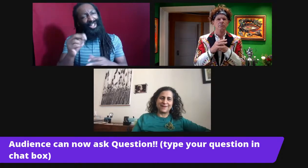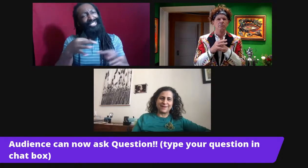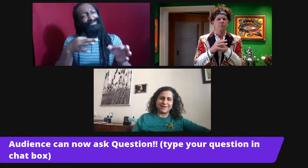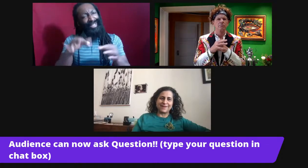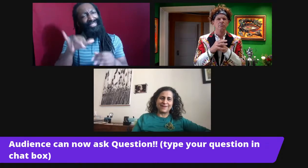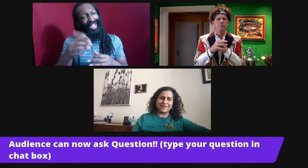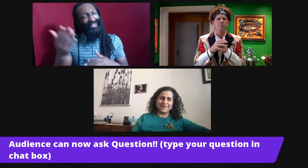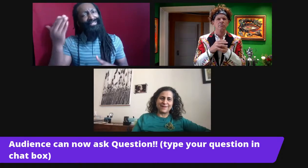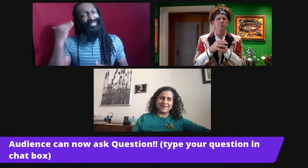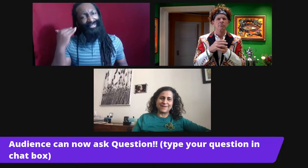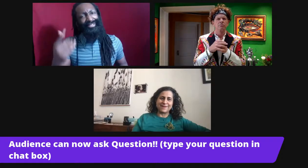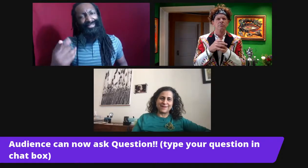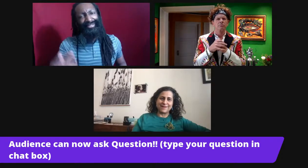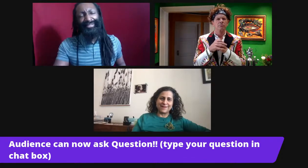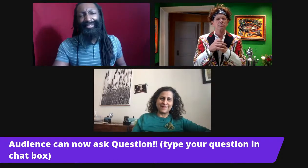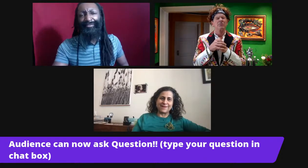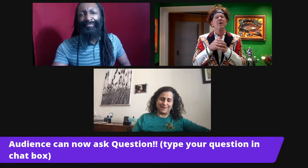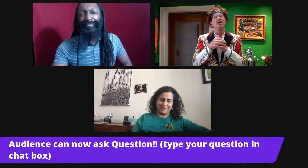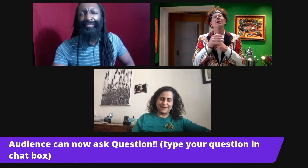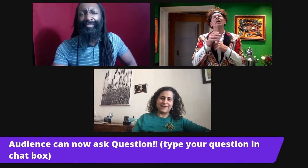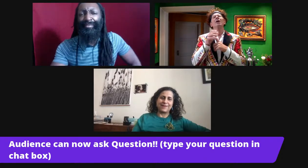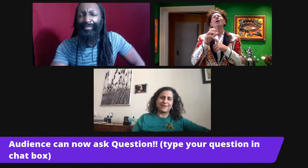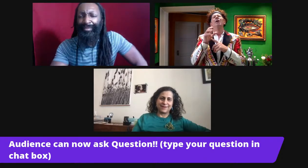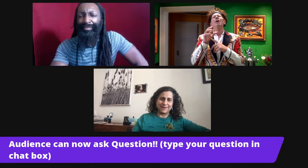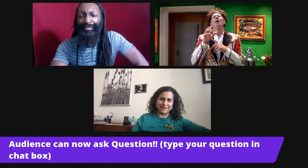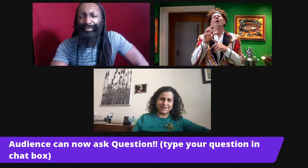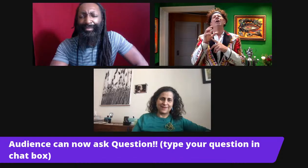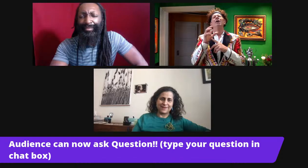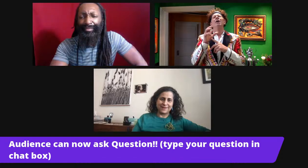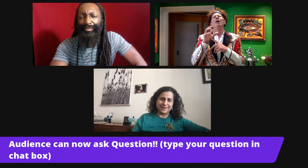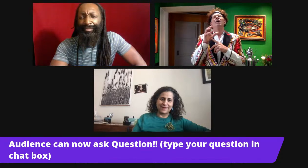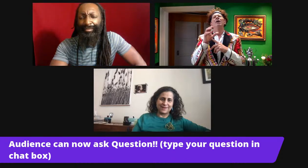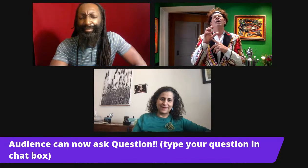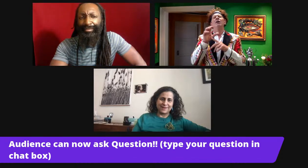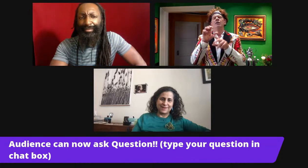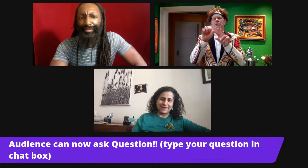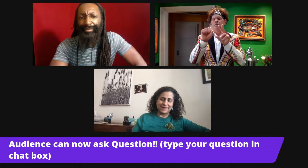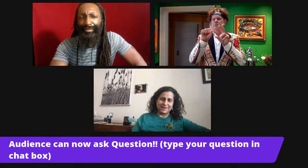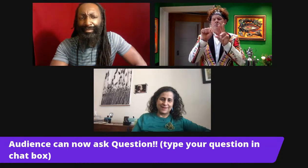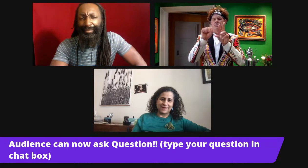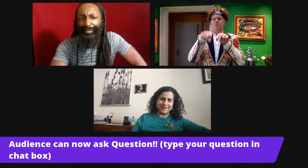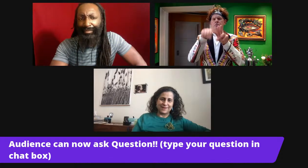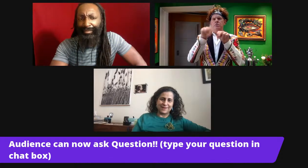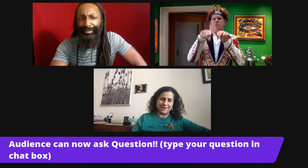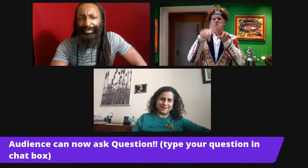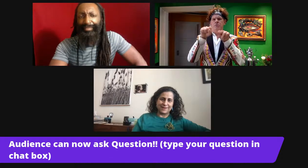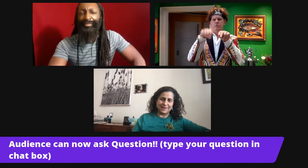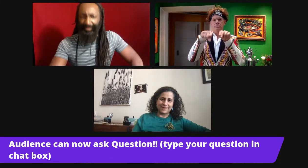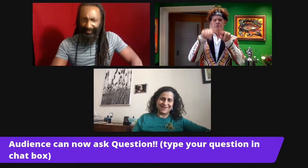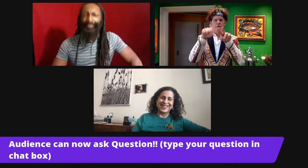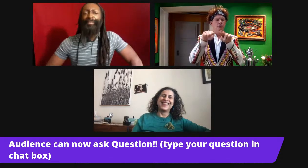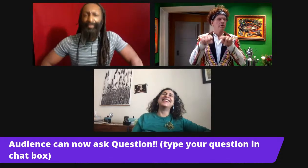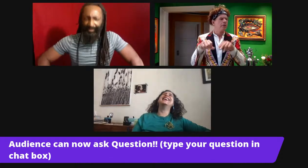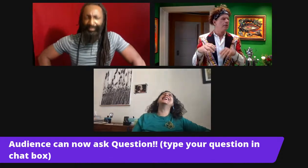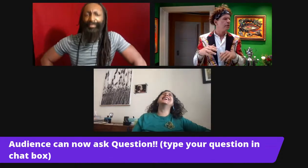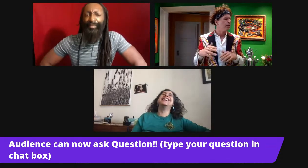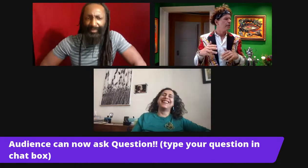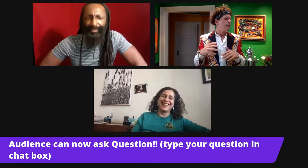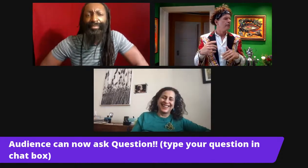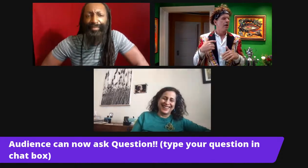know, with your guys' artwork, it allows you to explain and who you are and what you would like to get across. John, I think you